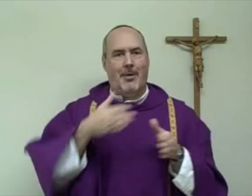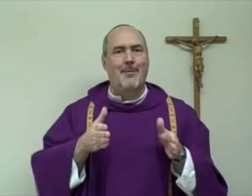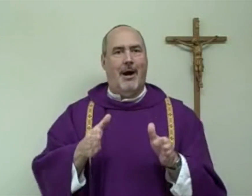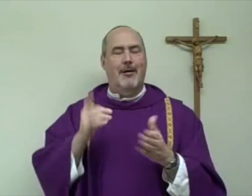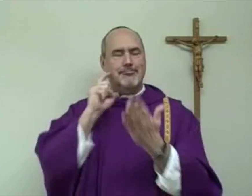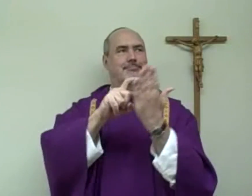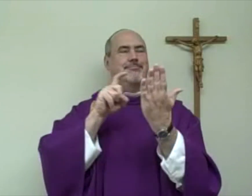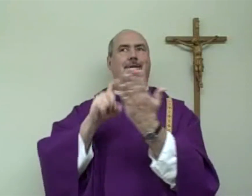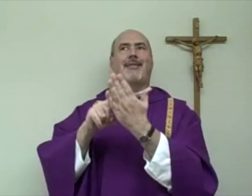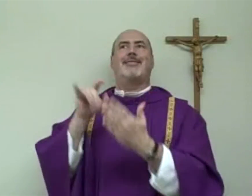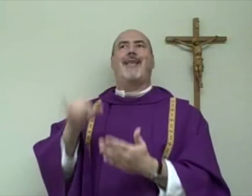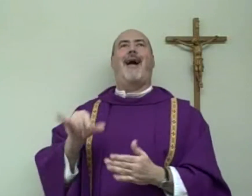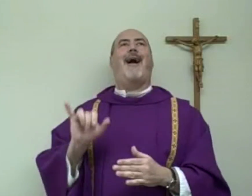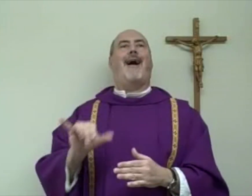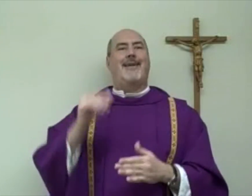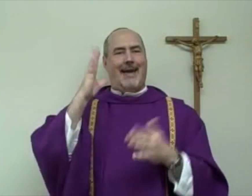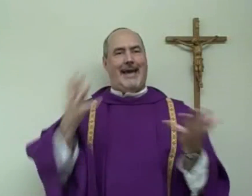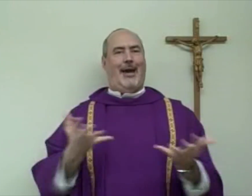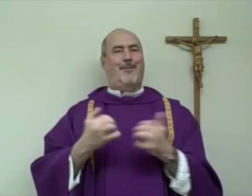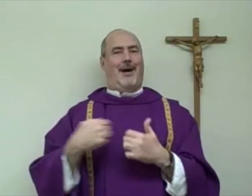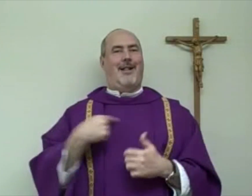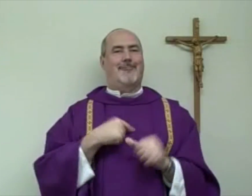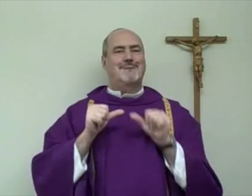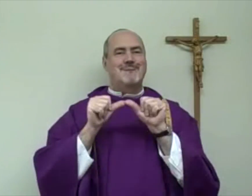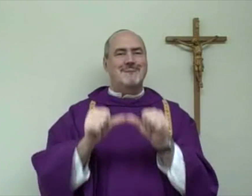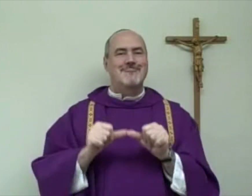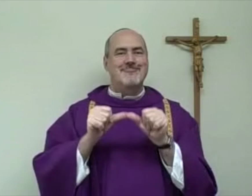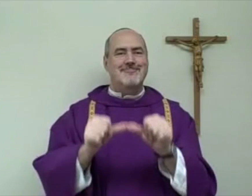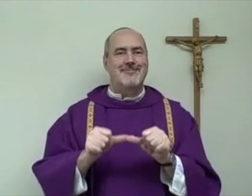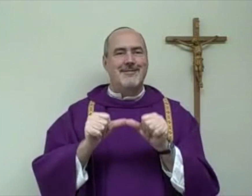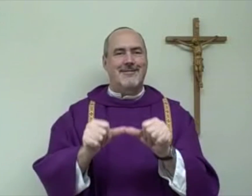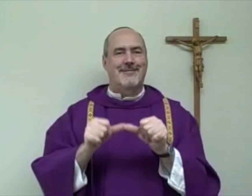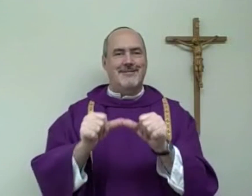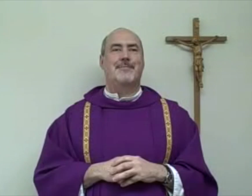God's presence, often in ways that we would have overlooked had we been too busy.